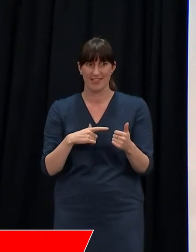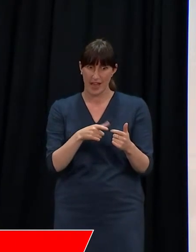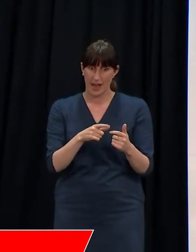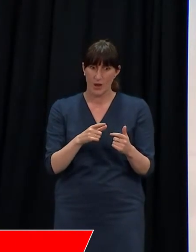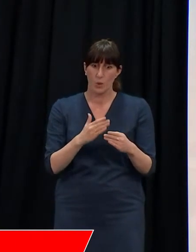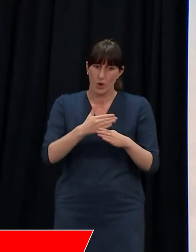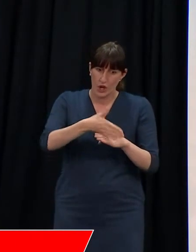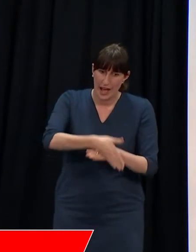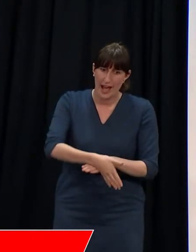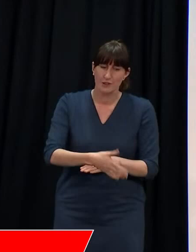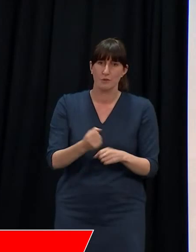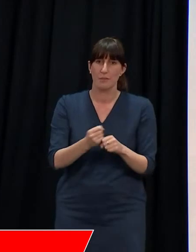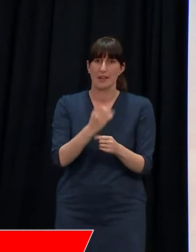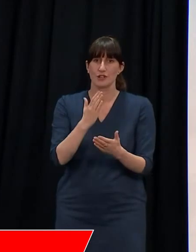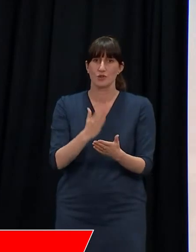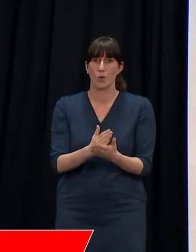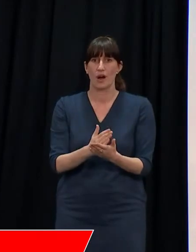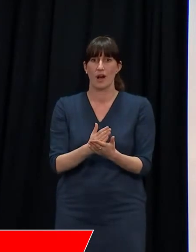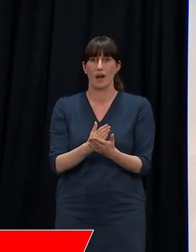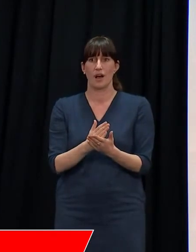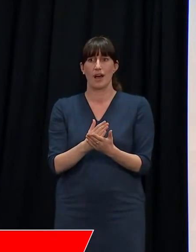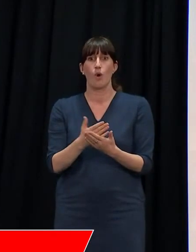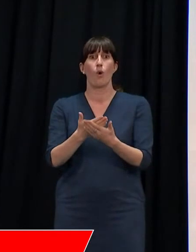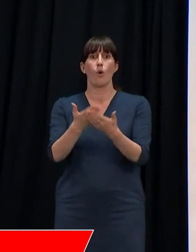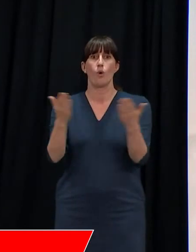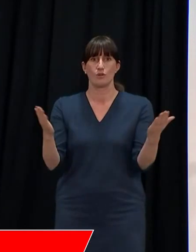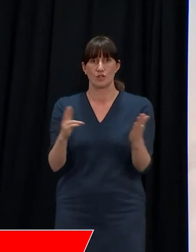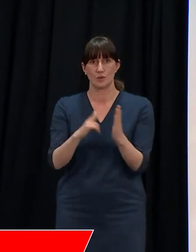put into ensuring that every New Zealander gets the chance to be